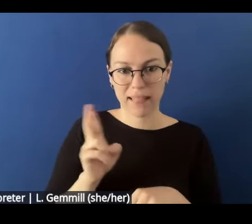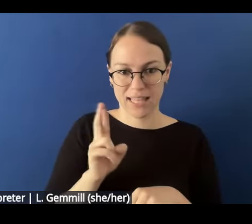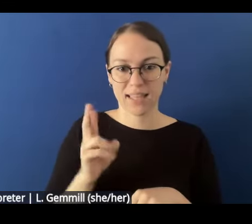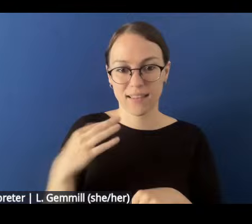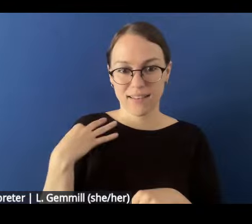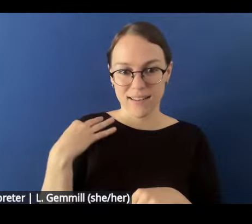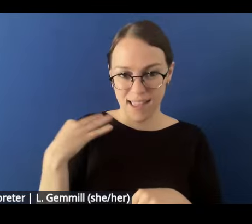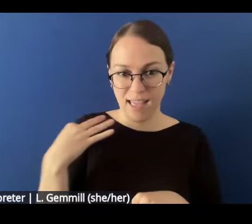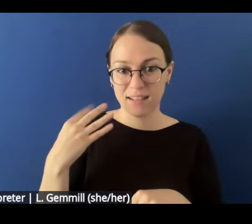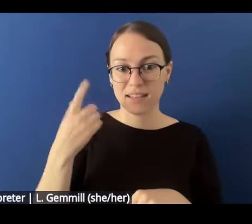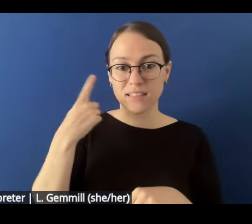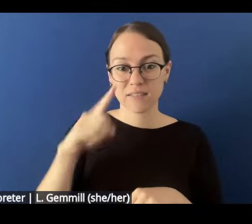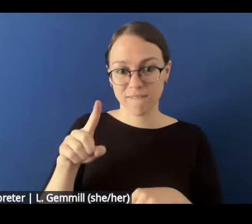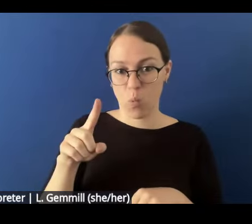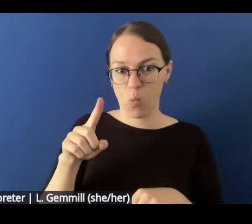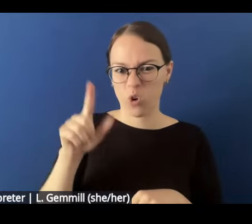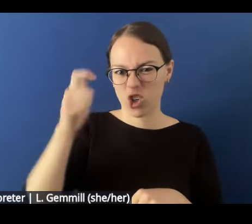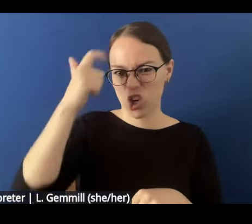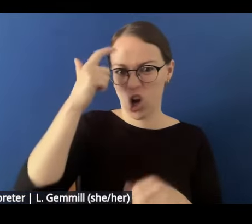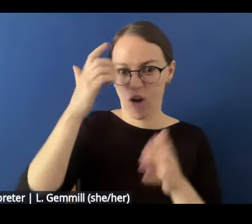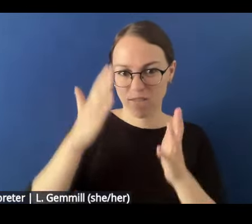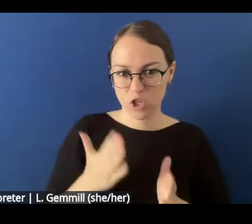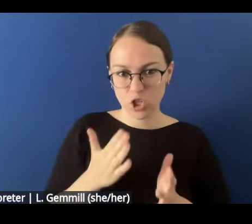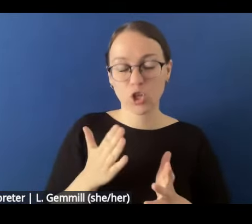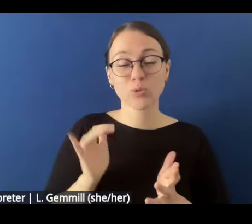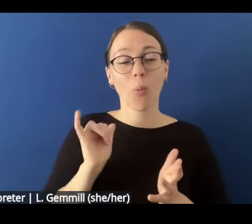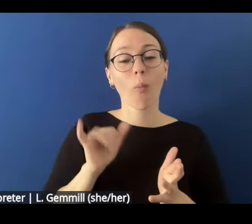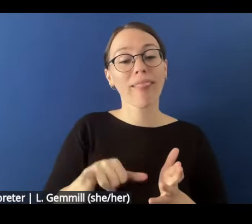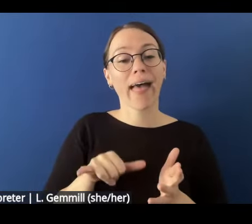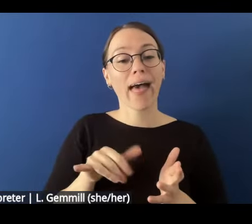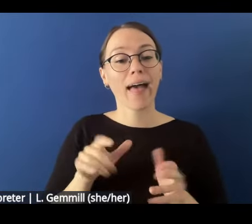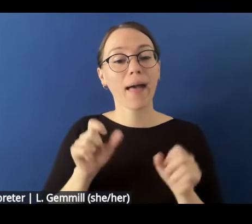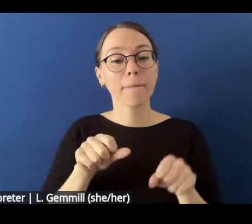the ability to look at all 10